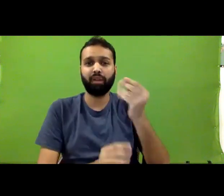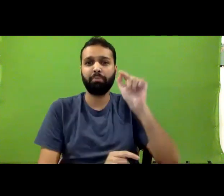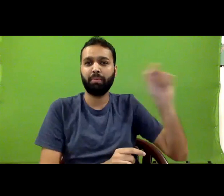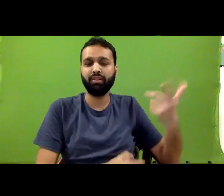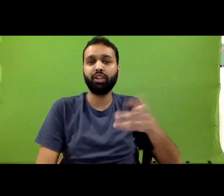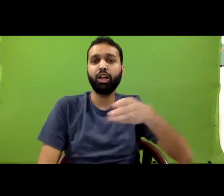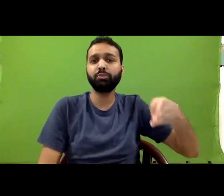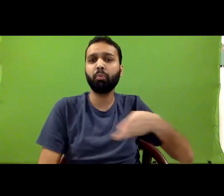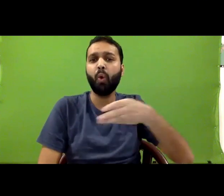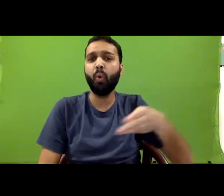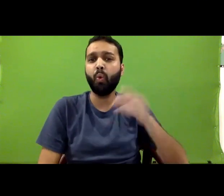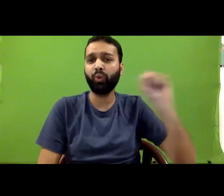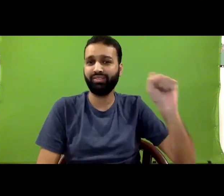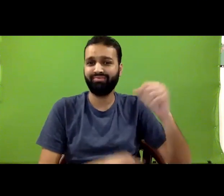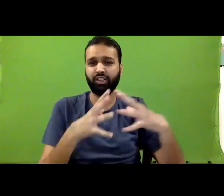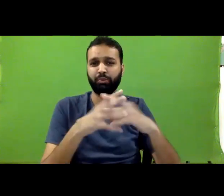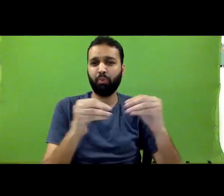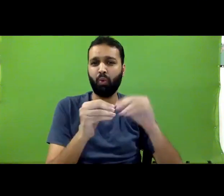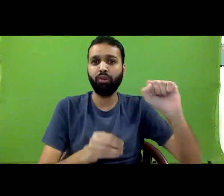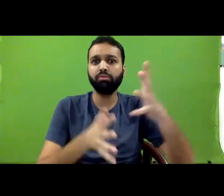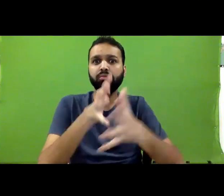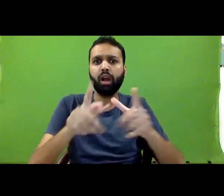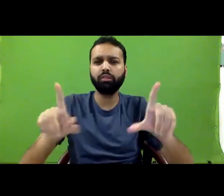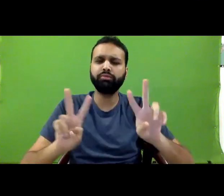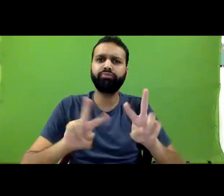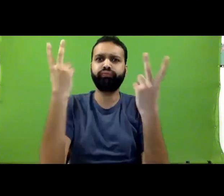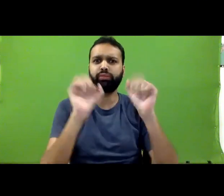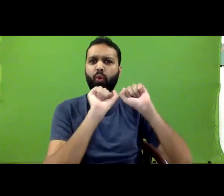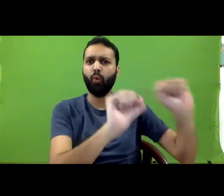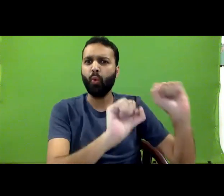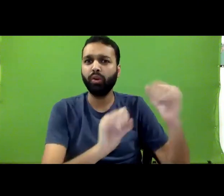and we can keep adding the courses. uh, you know